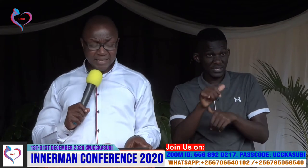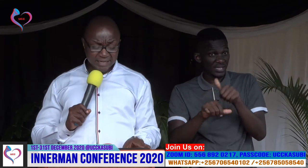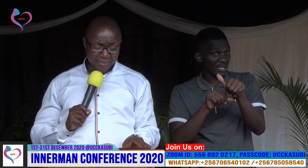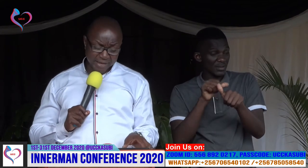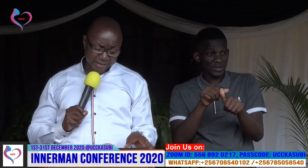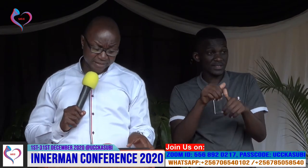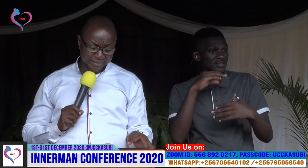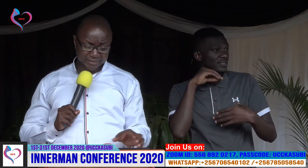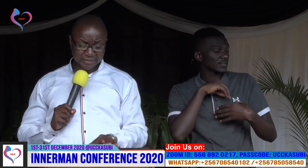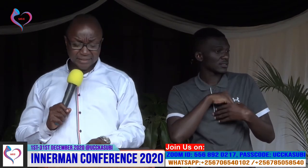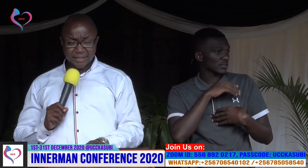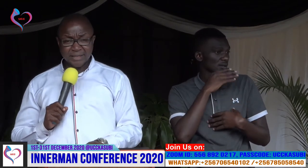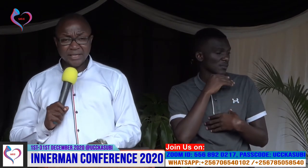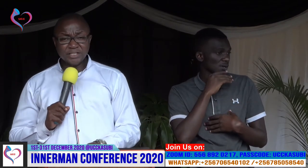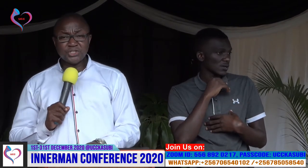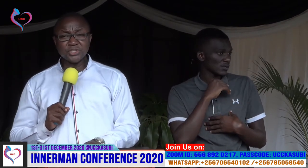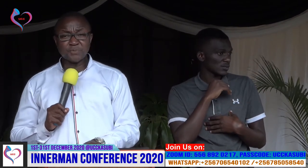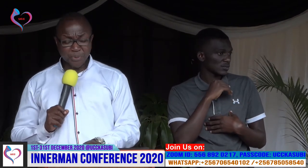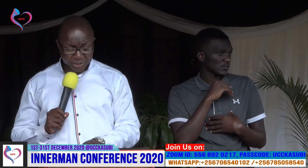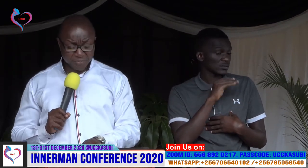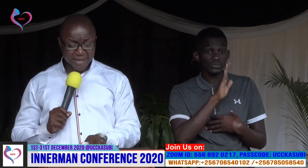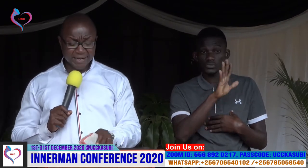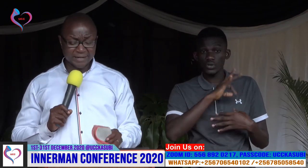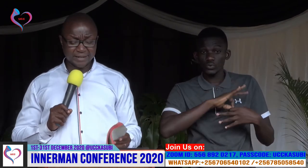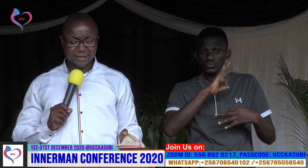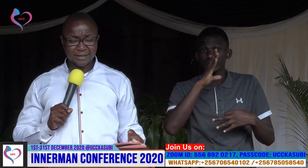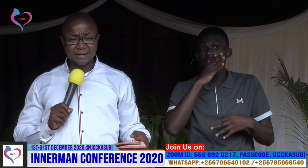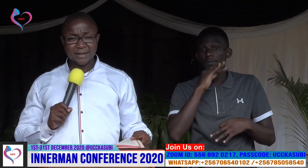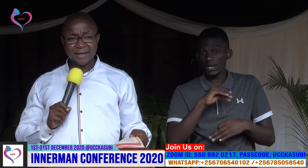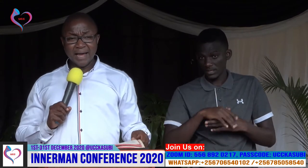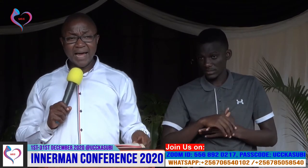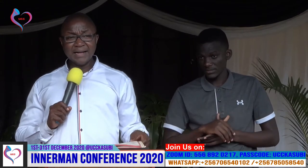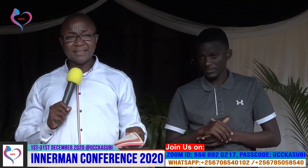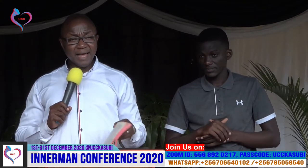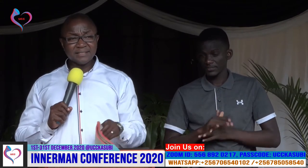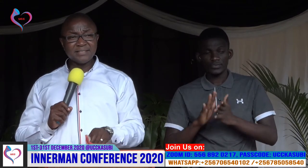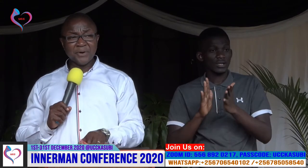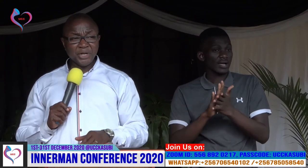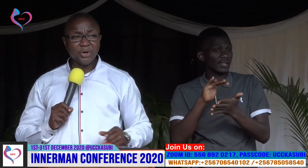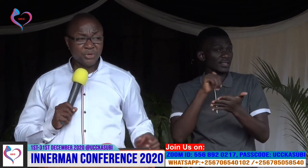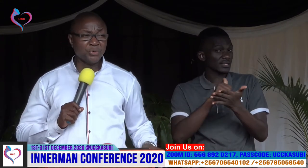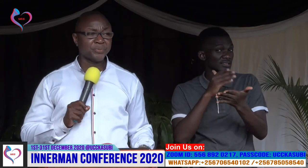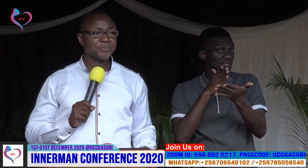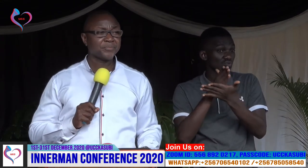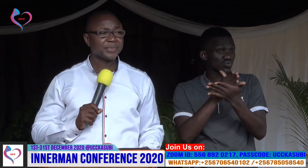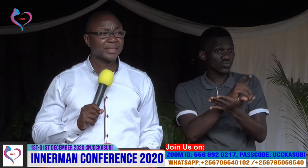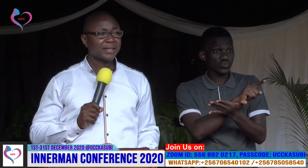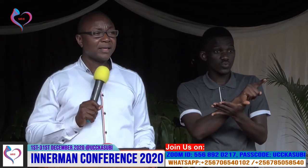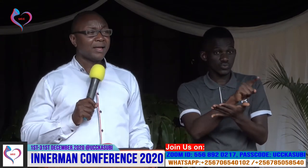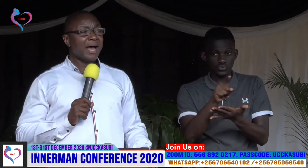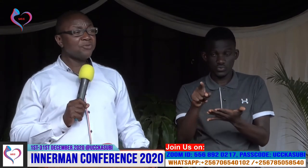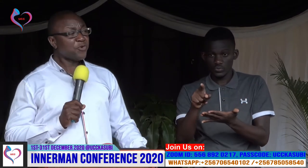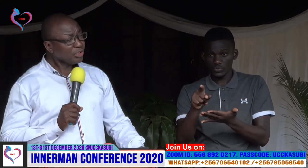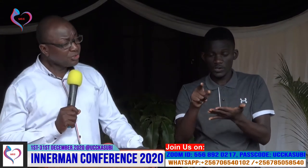the inner man. Is your spirit man. And that's the real you.